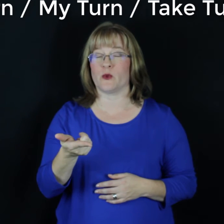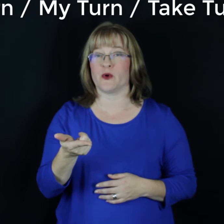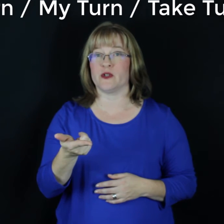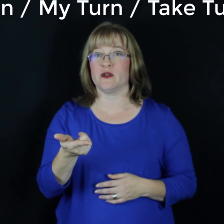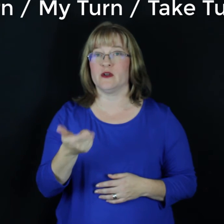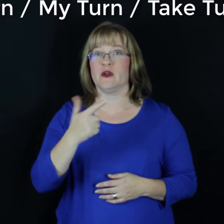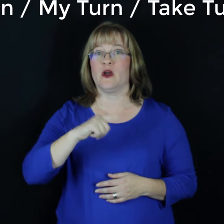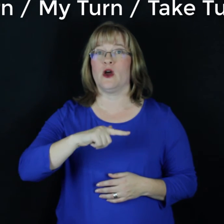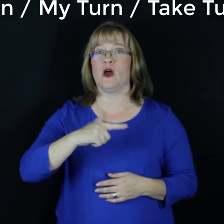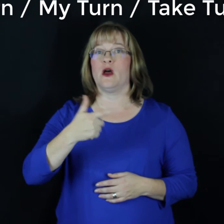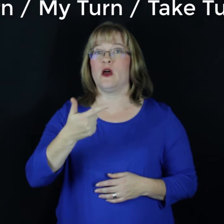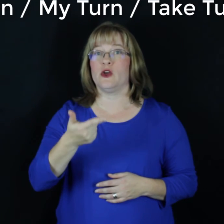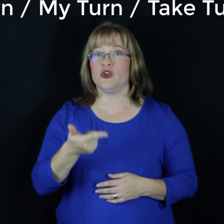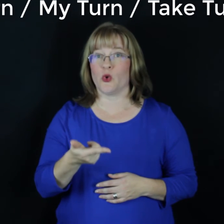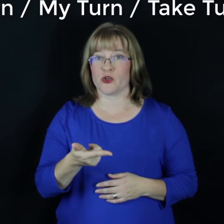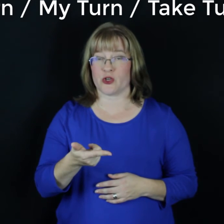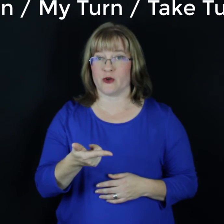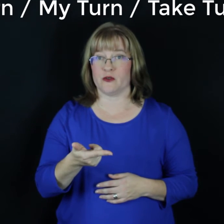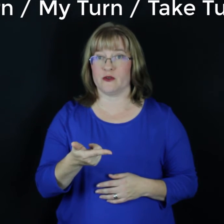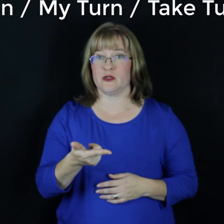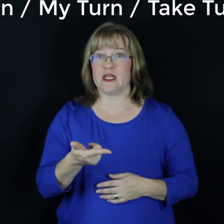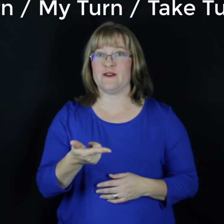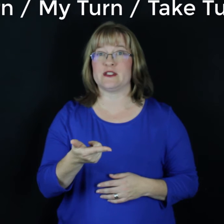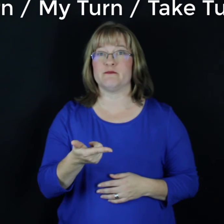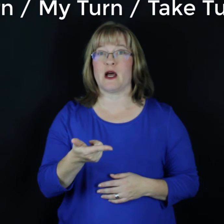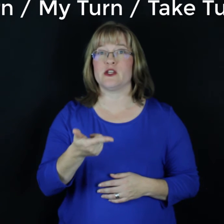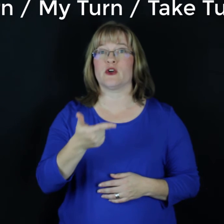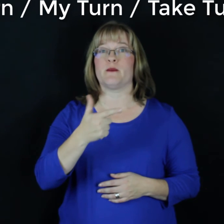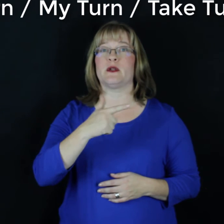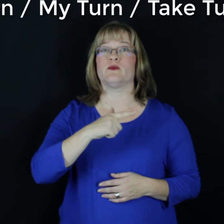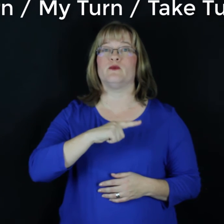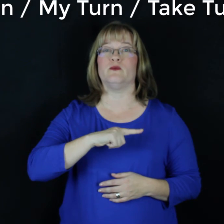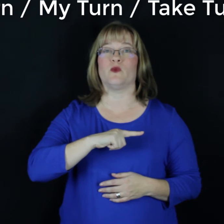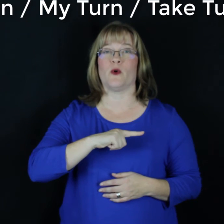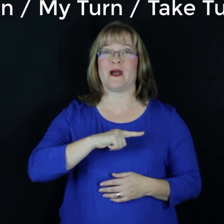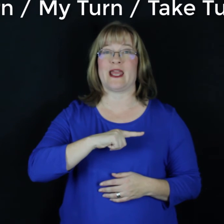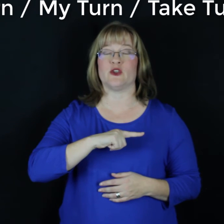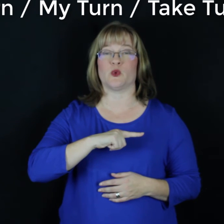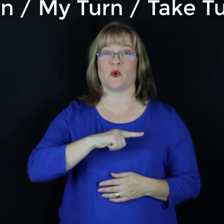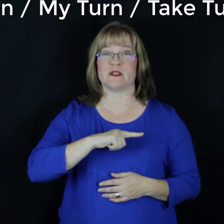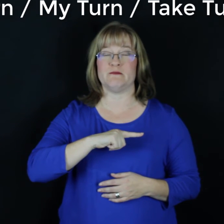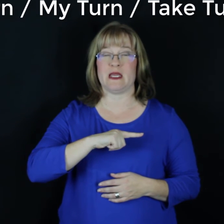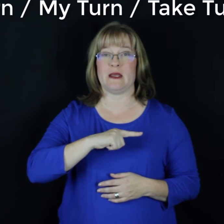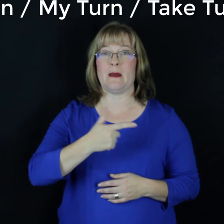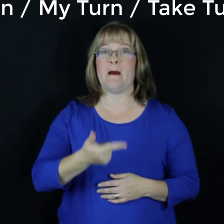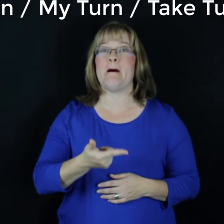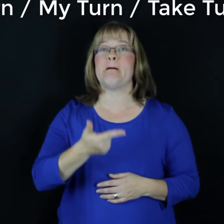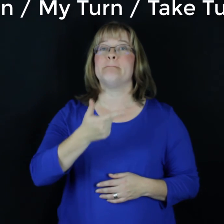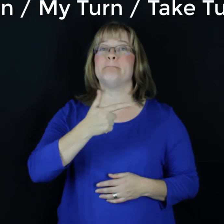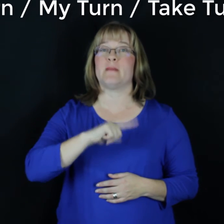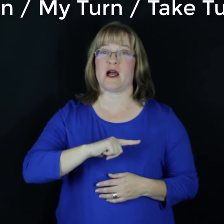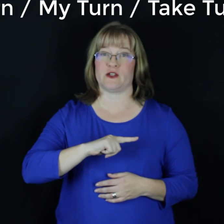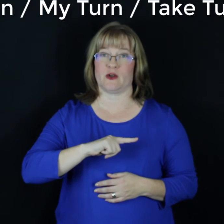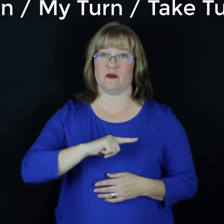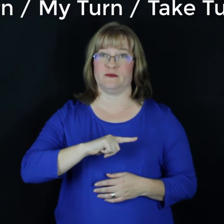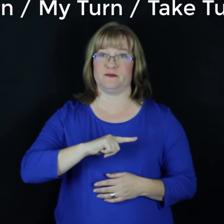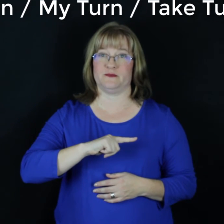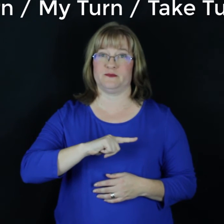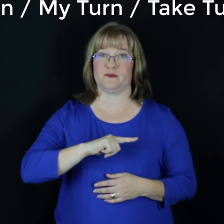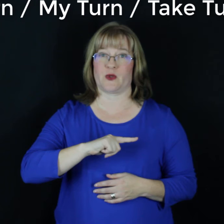forward. Your turn. If it's my turn, I'm going to roll my hand towards me. My turn.